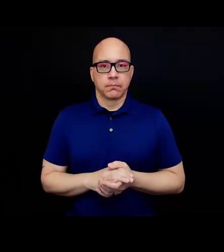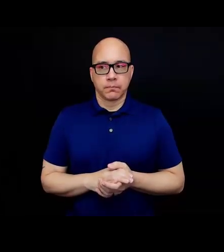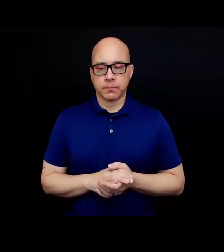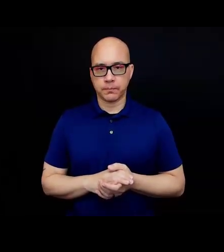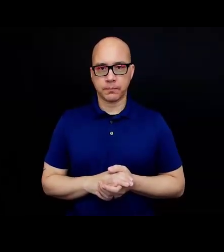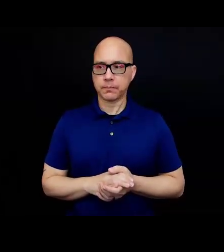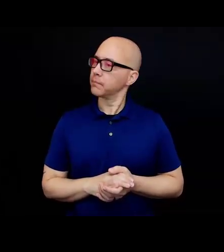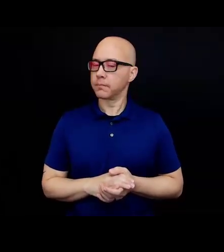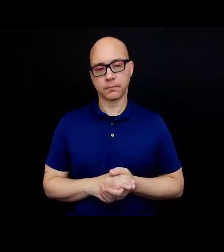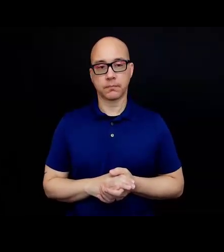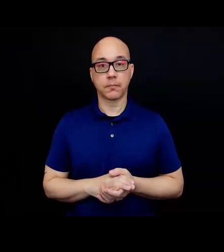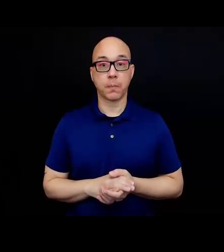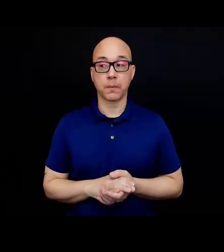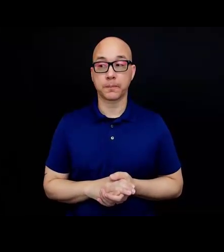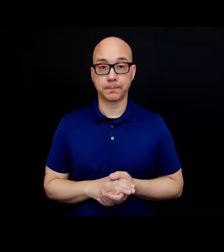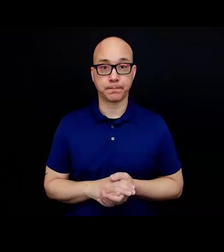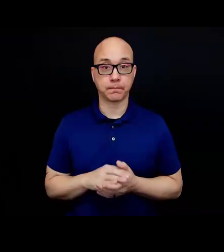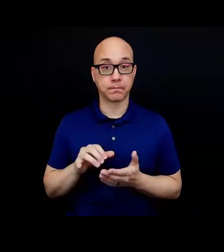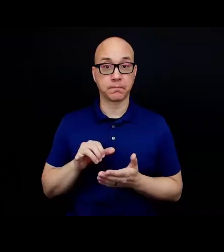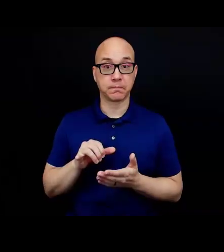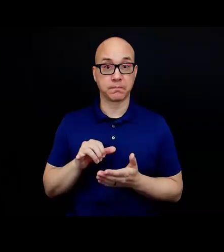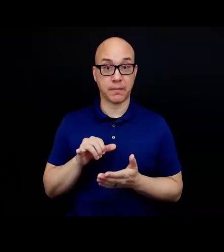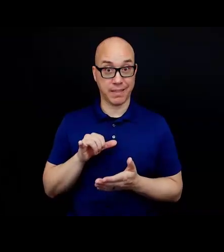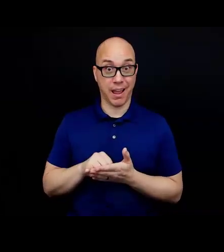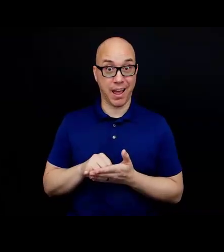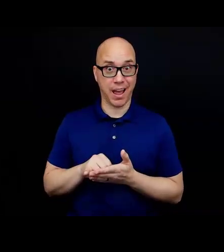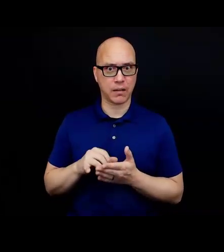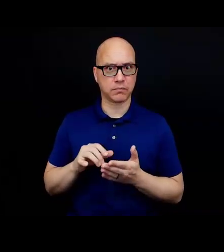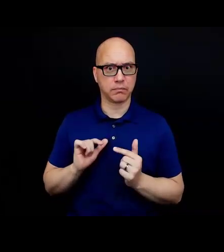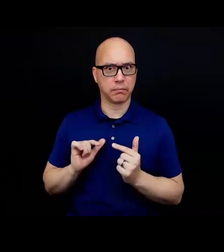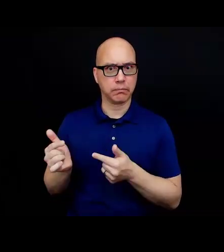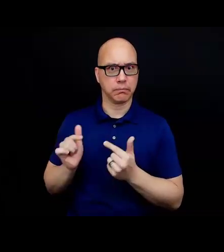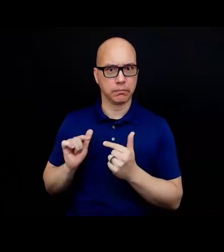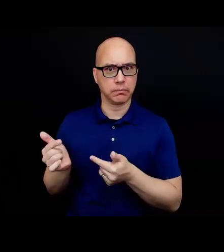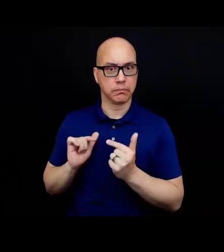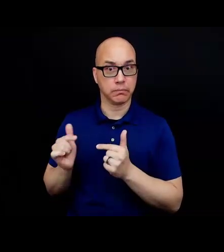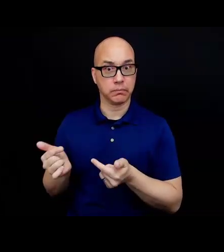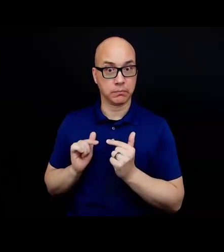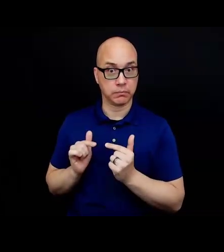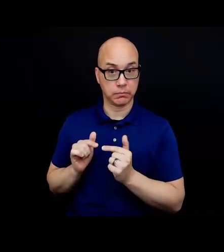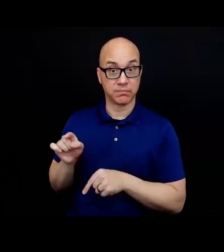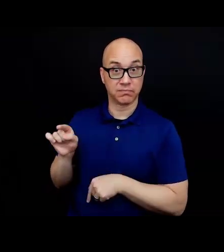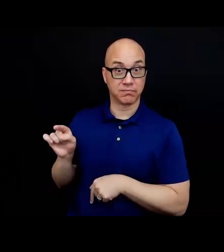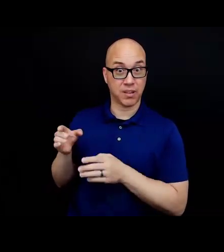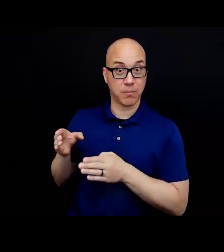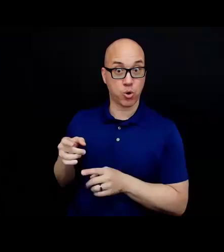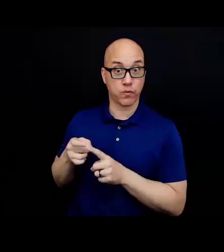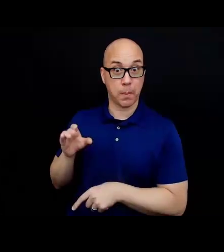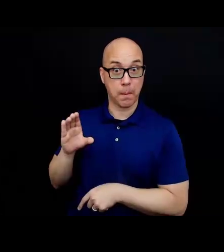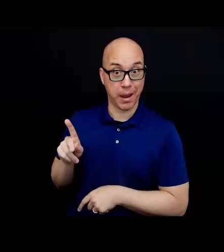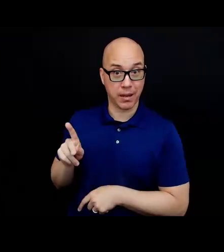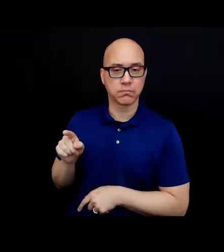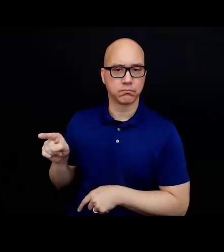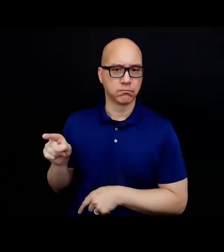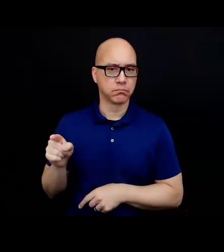of conversation that a banker wants to have with someone that's